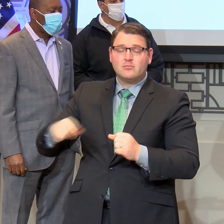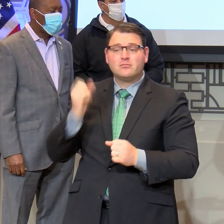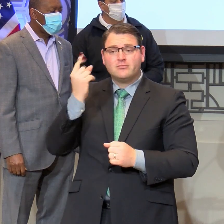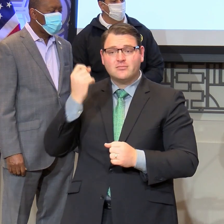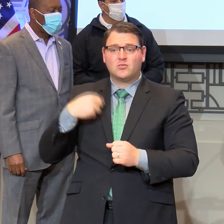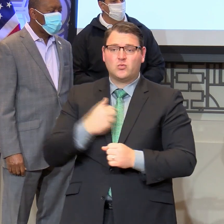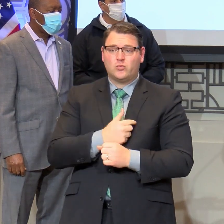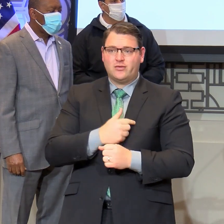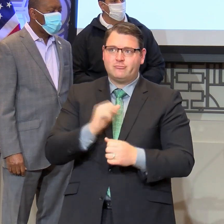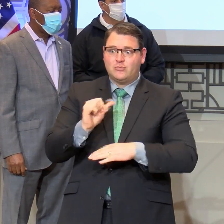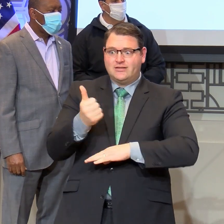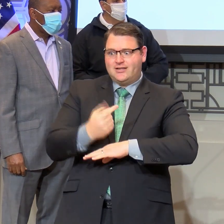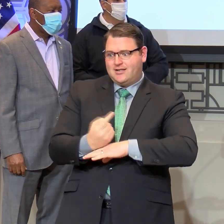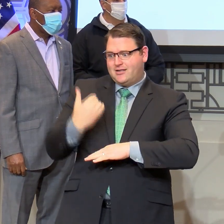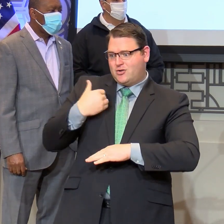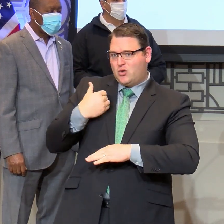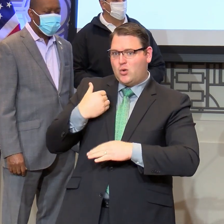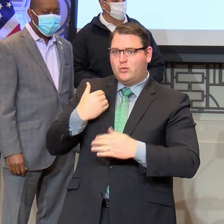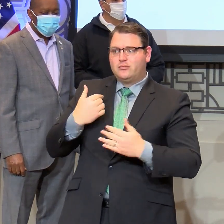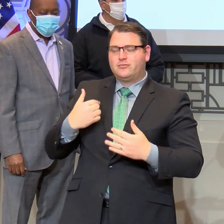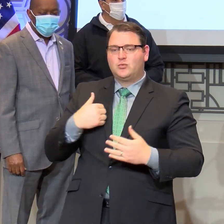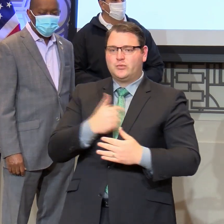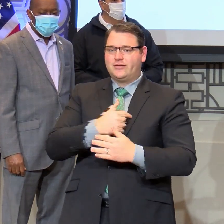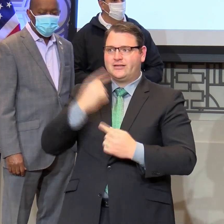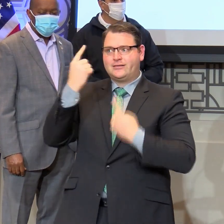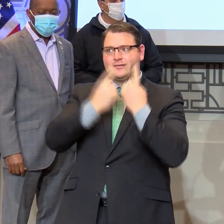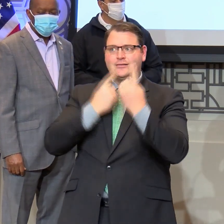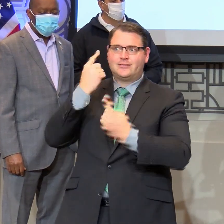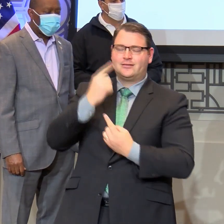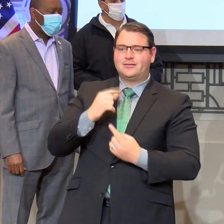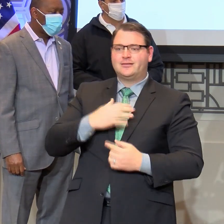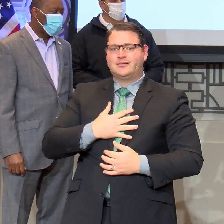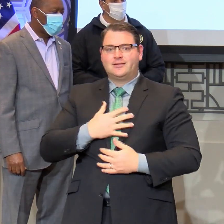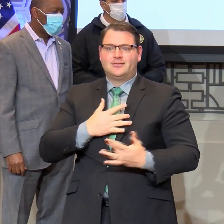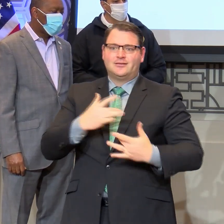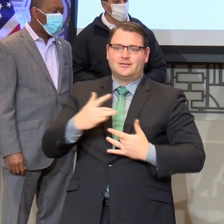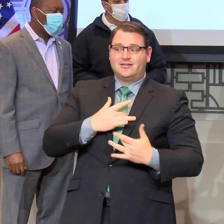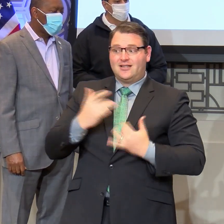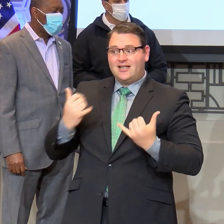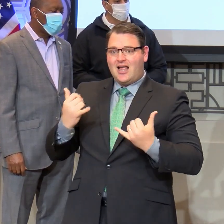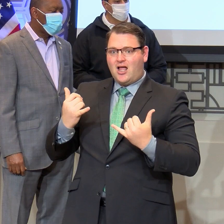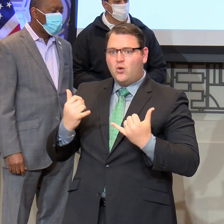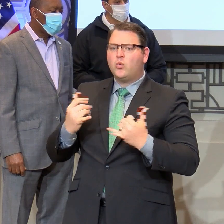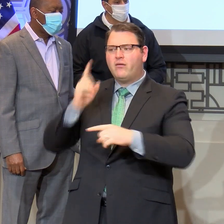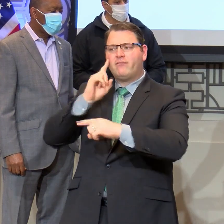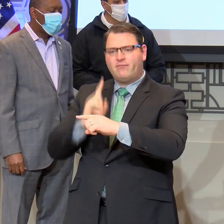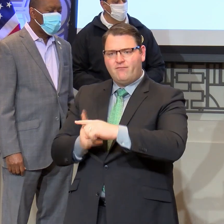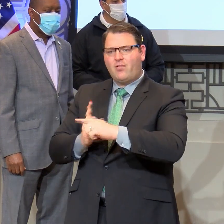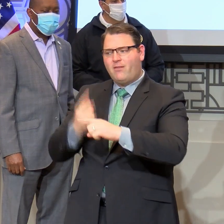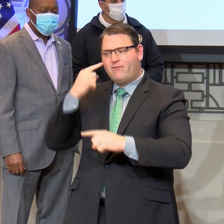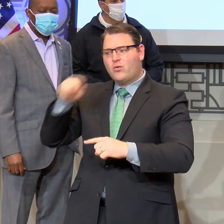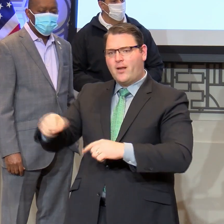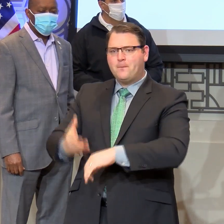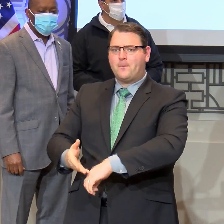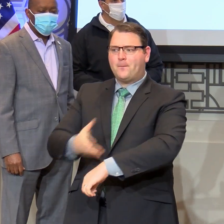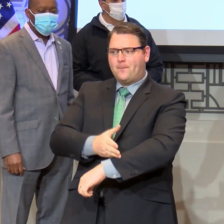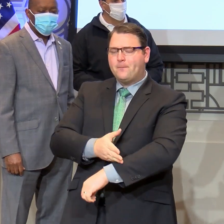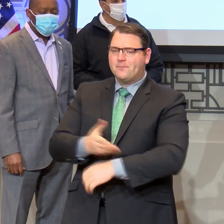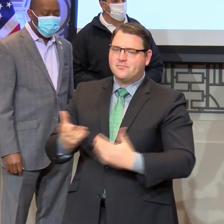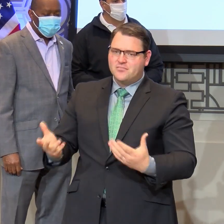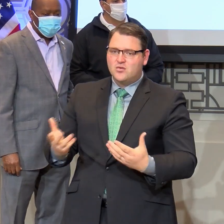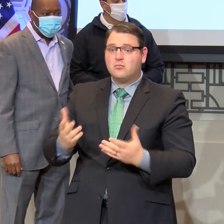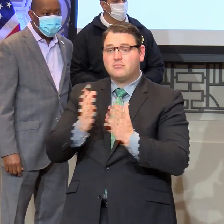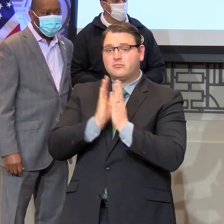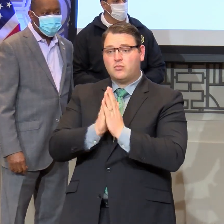just 10 days ago, we didn't have hope. So please continue to pray for him and everybody impacted by COVID. The other thing I